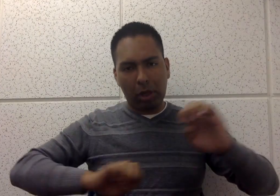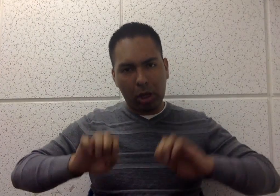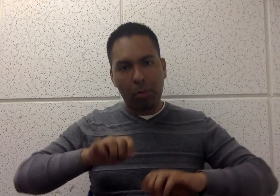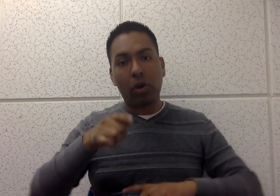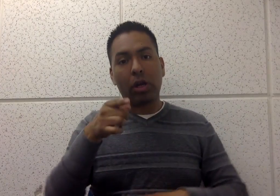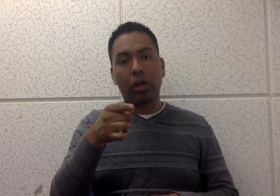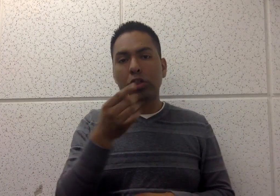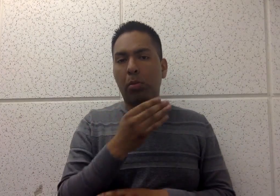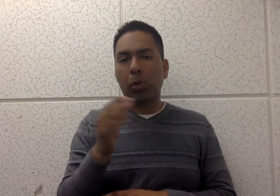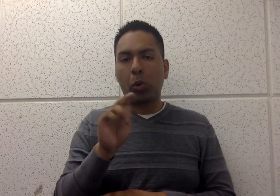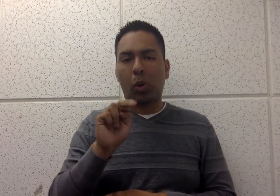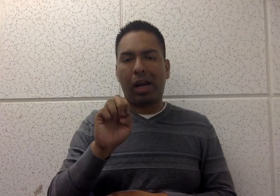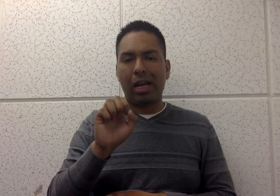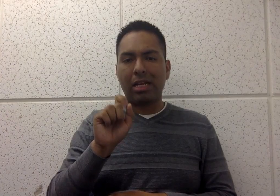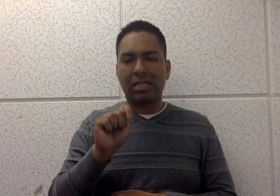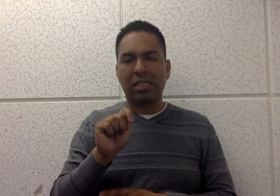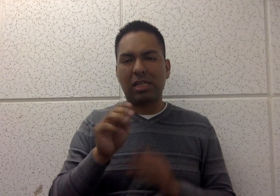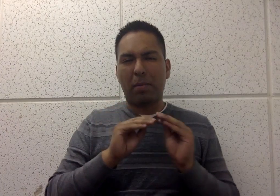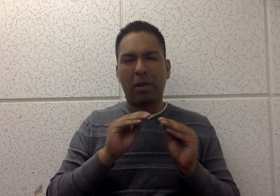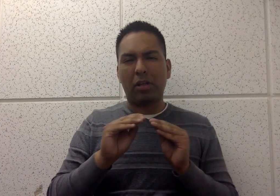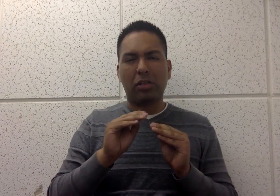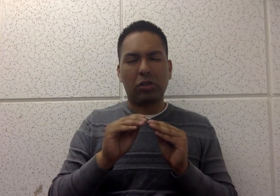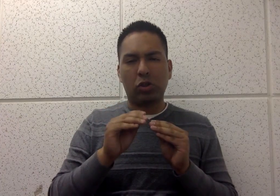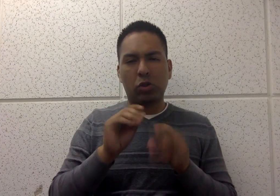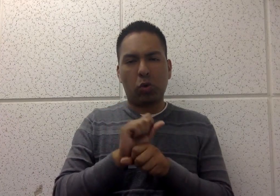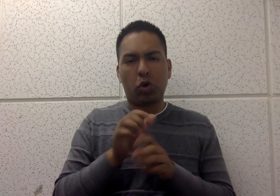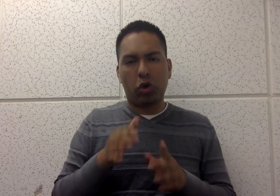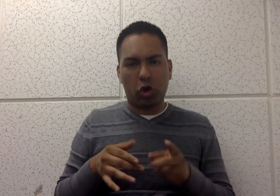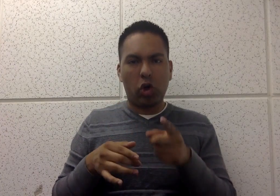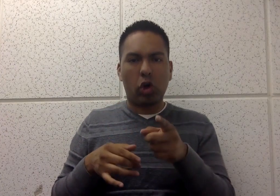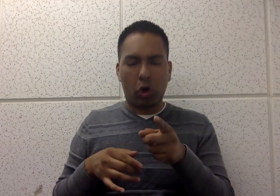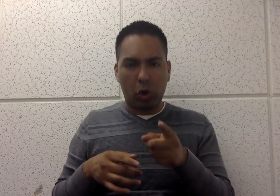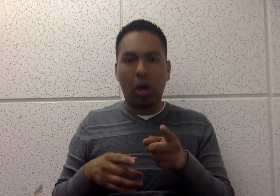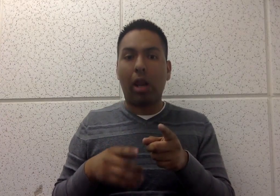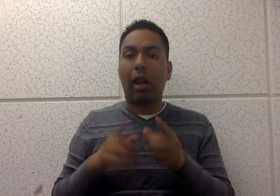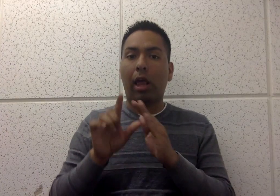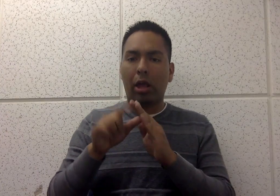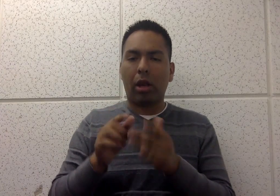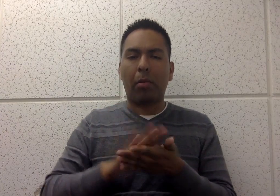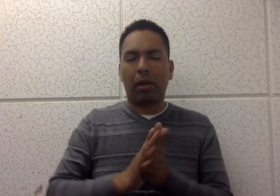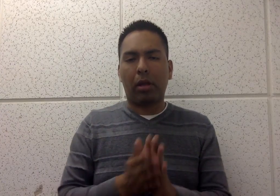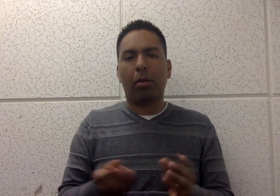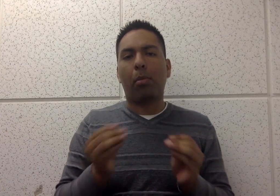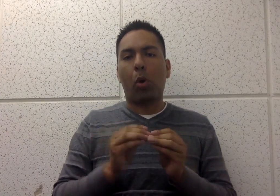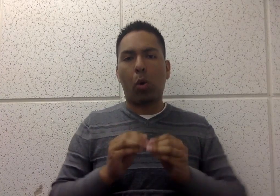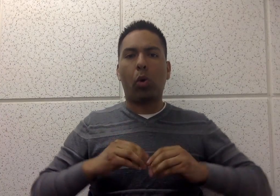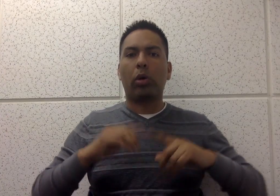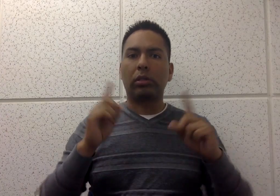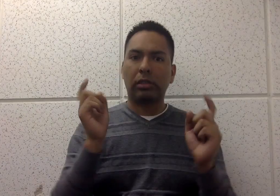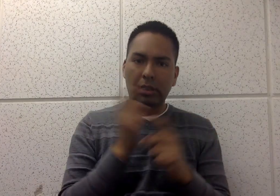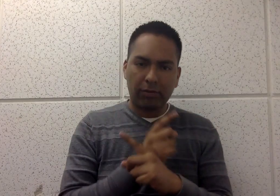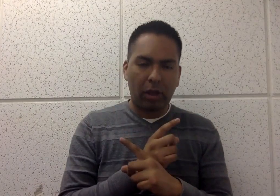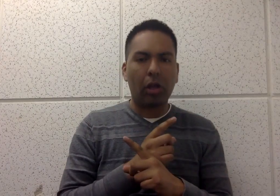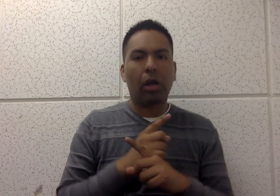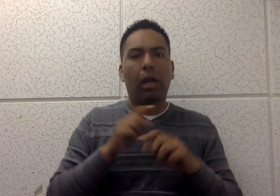maintenance workers. And lately we've gotten more sophisticated and we have this three-color system and we can mark them individually so we know which ant